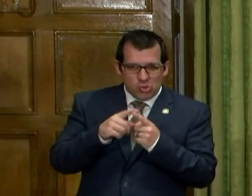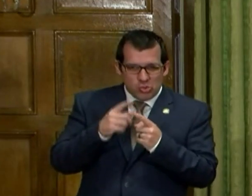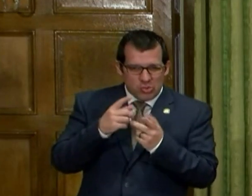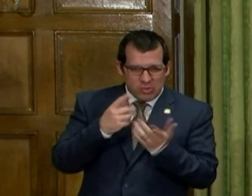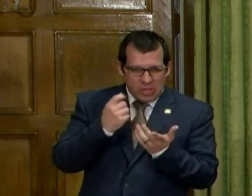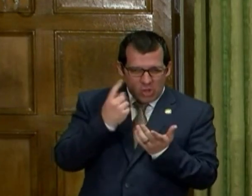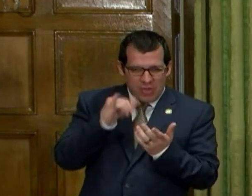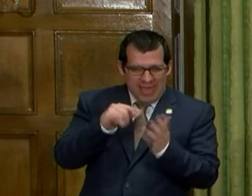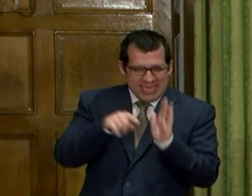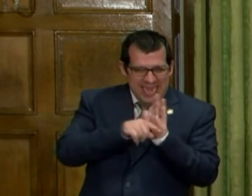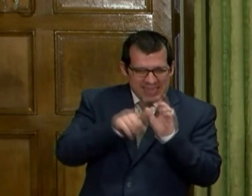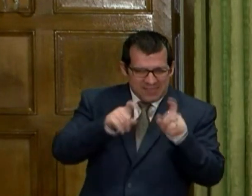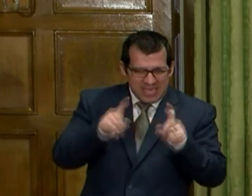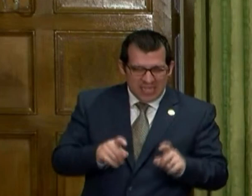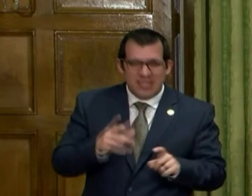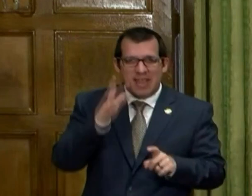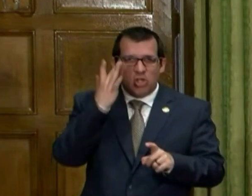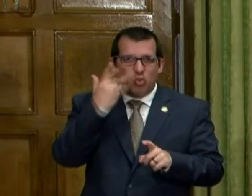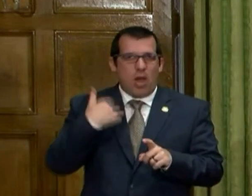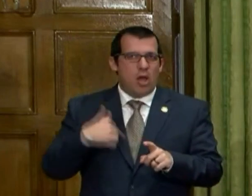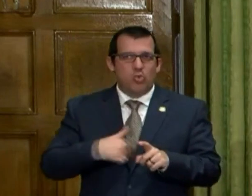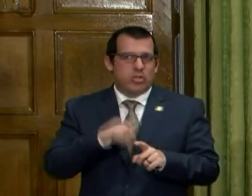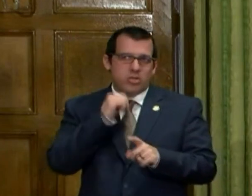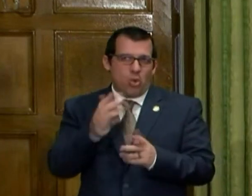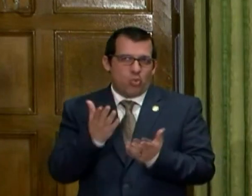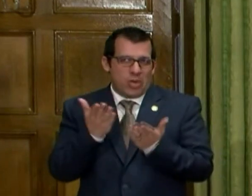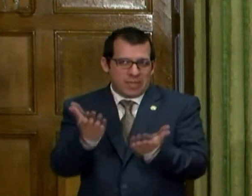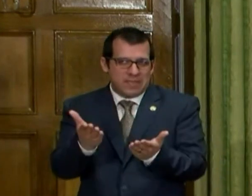though, which is why we generally don't recommend it.